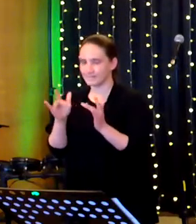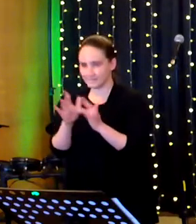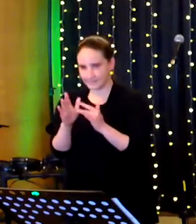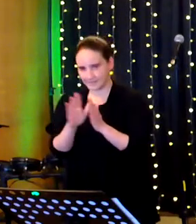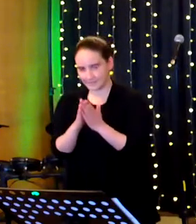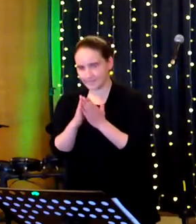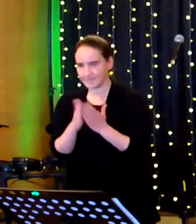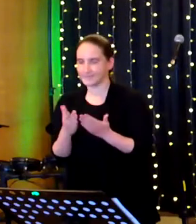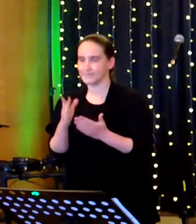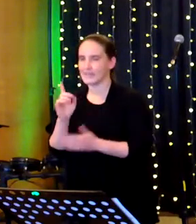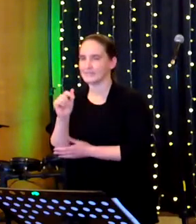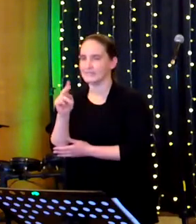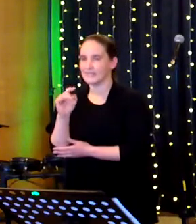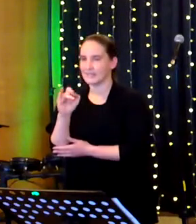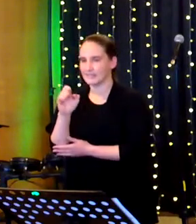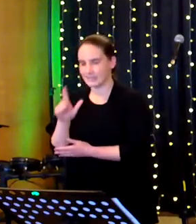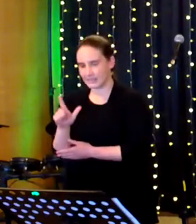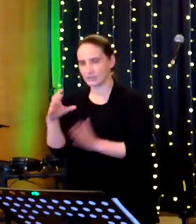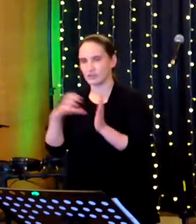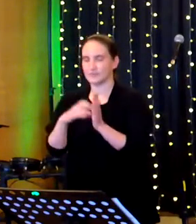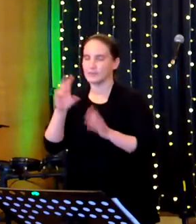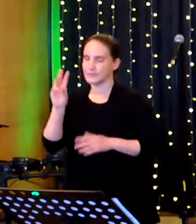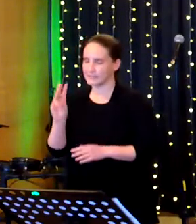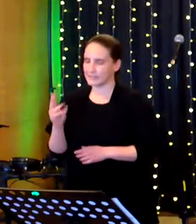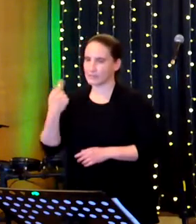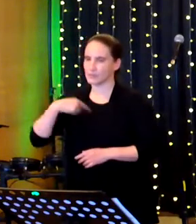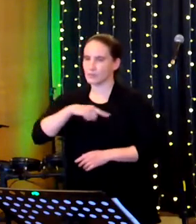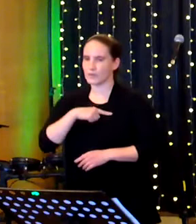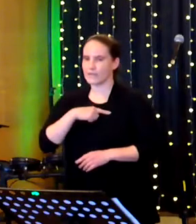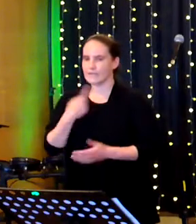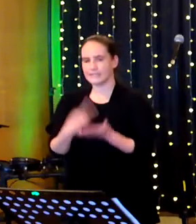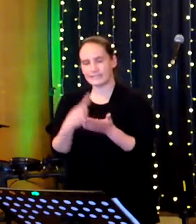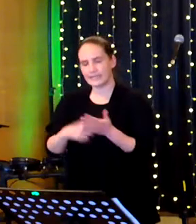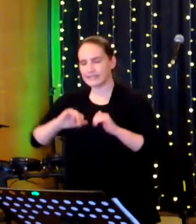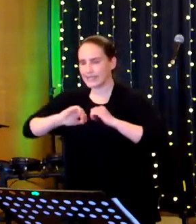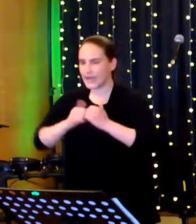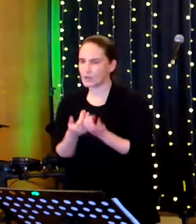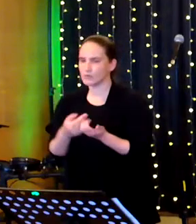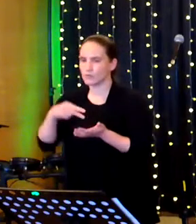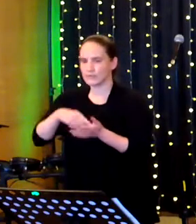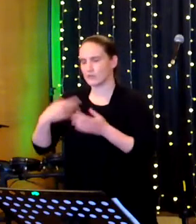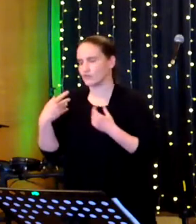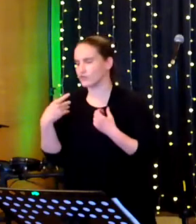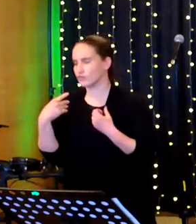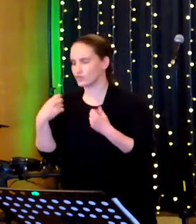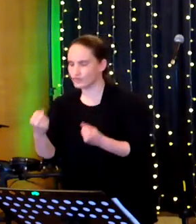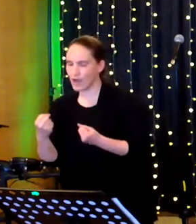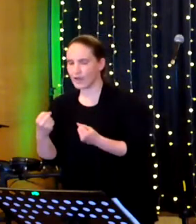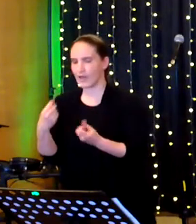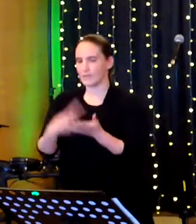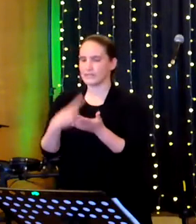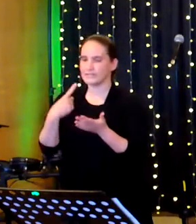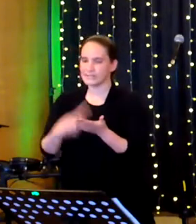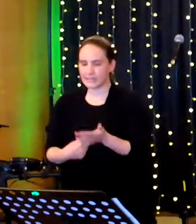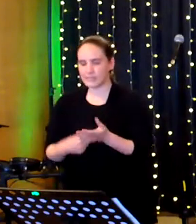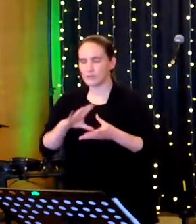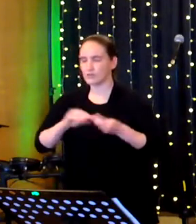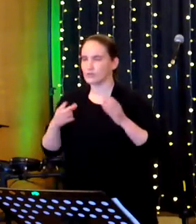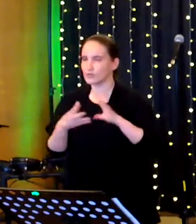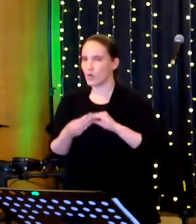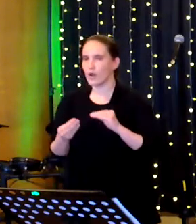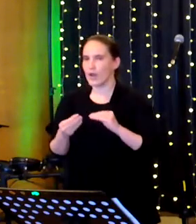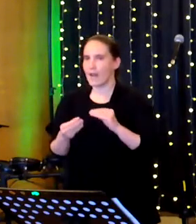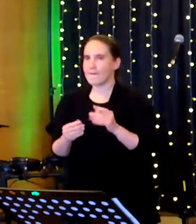how to stand strong, even in the face of opposition. And we studied the story, well-known story of Daniel in the lion's